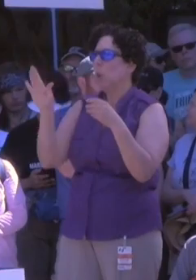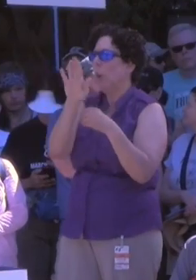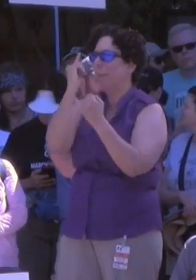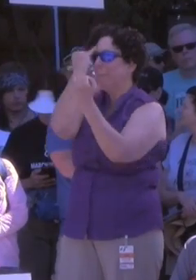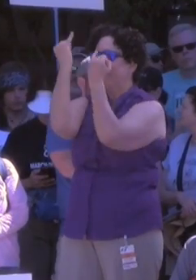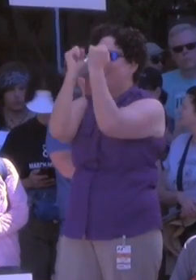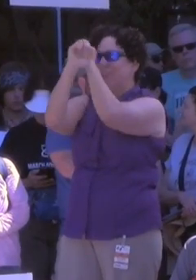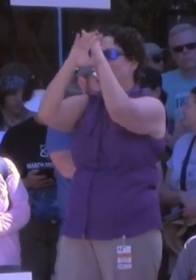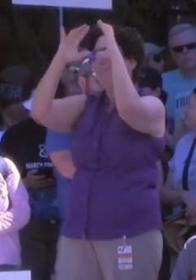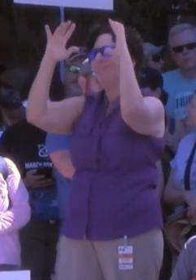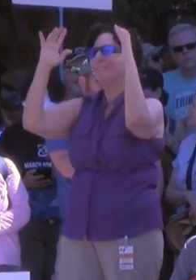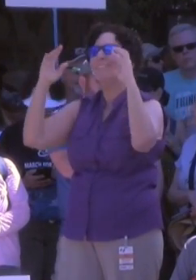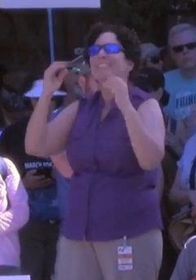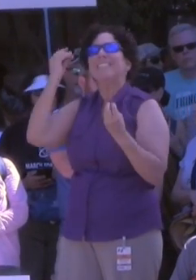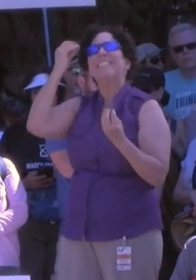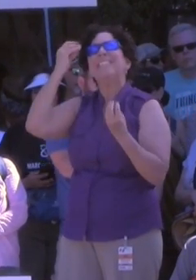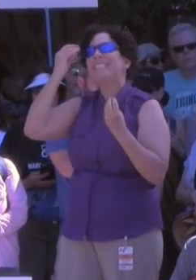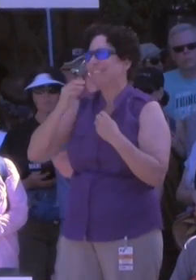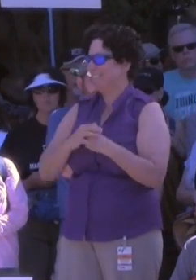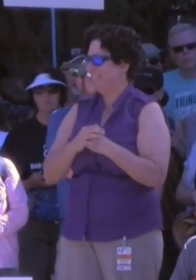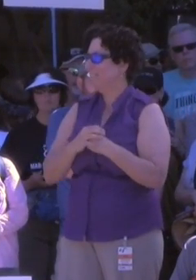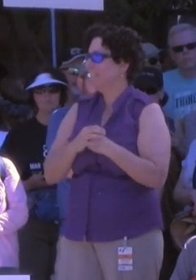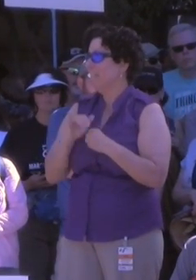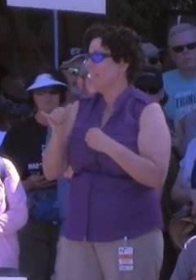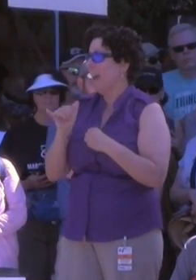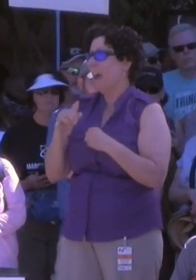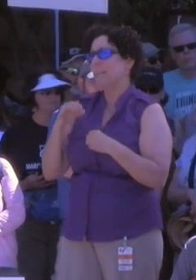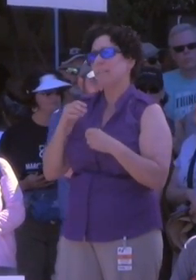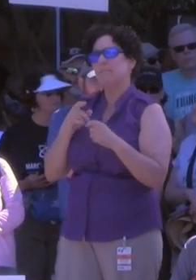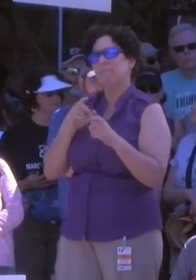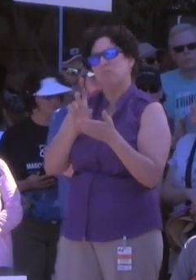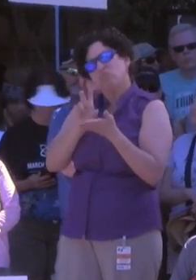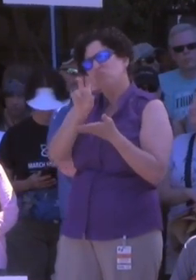These investments need to be made carefully because there's